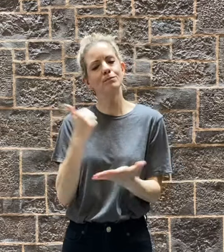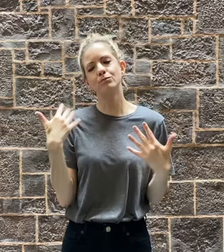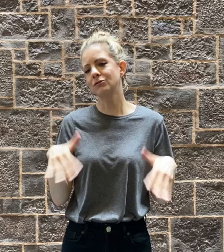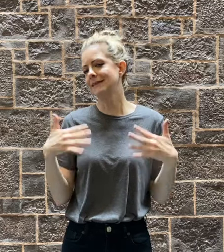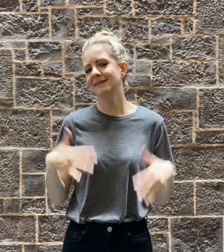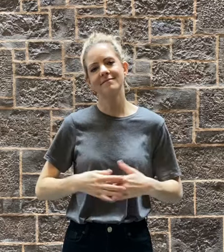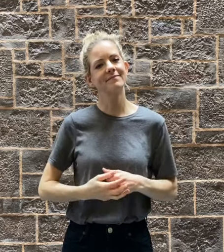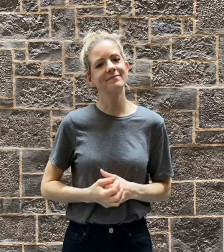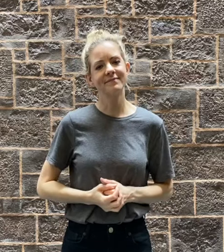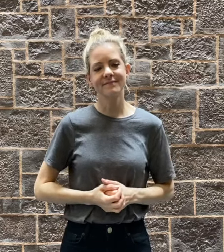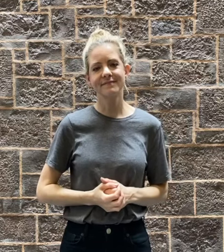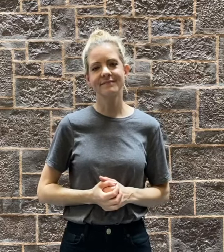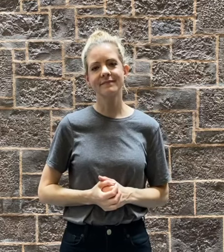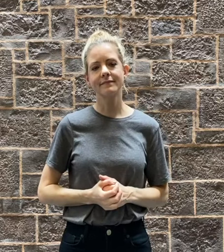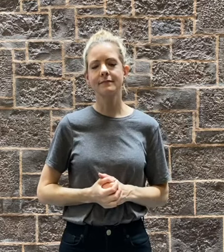blossom take flight,